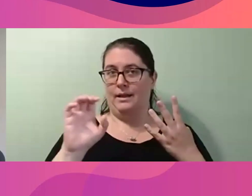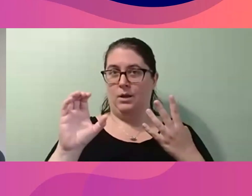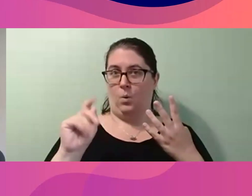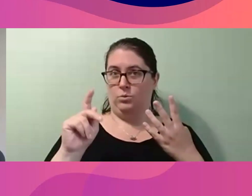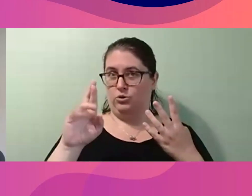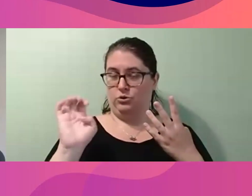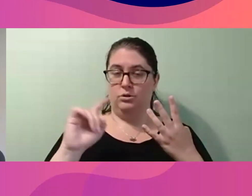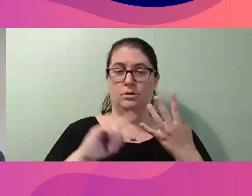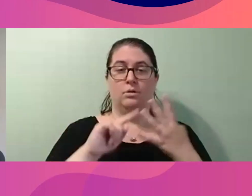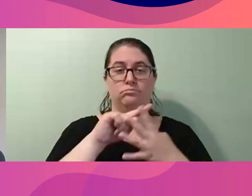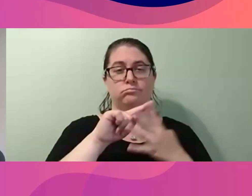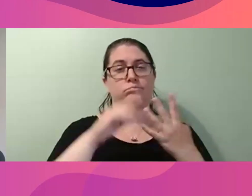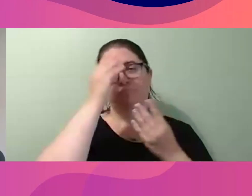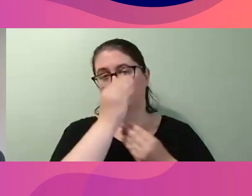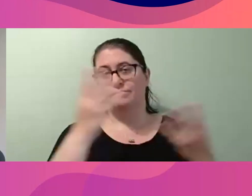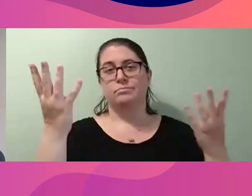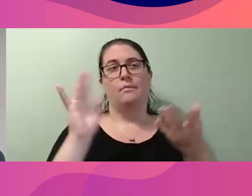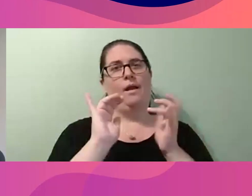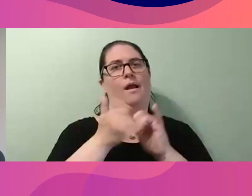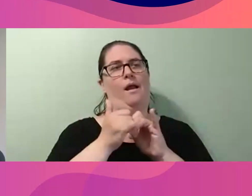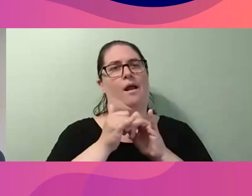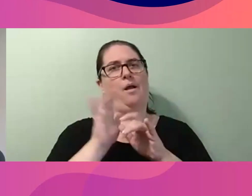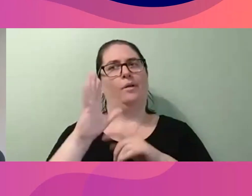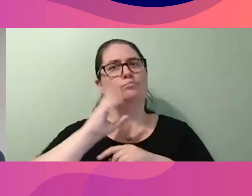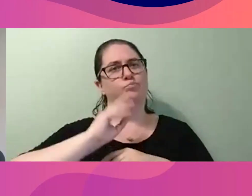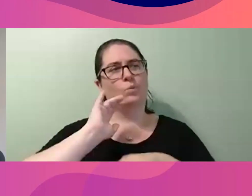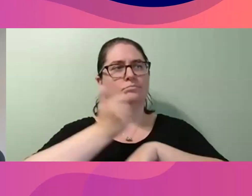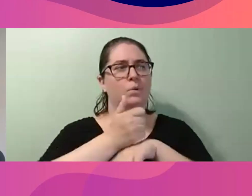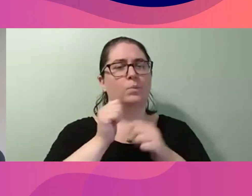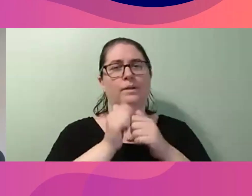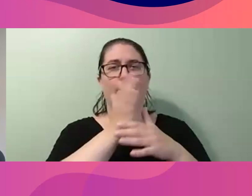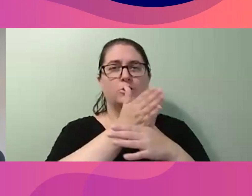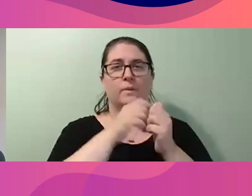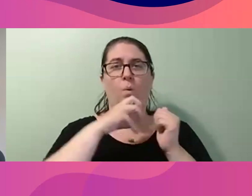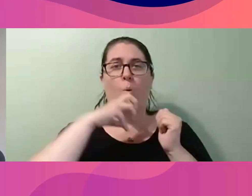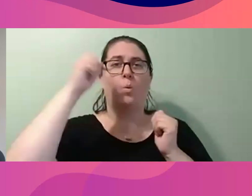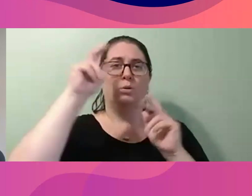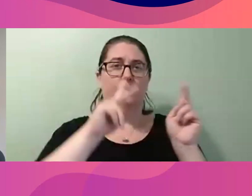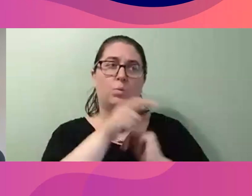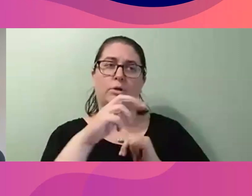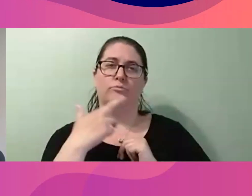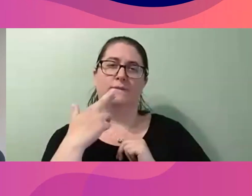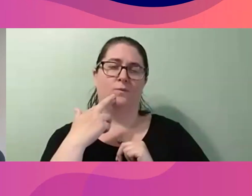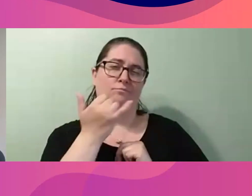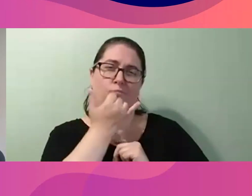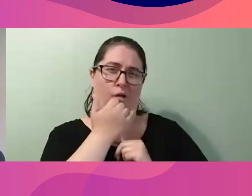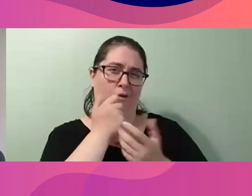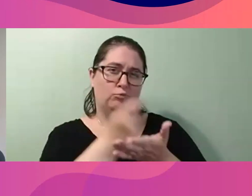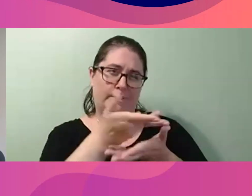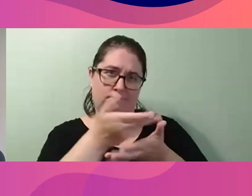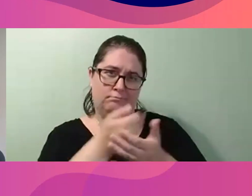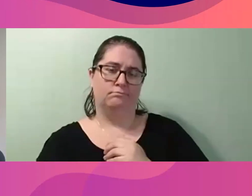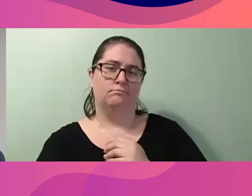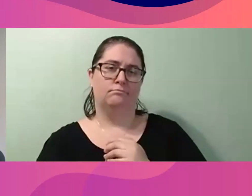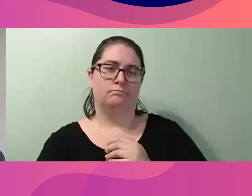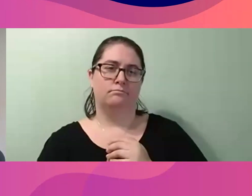to share their experience implementing interventions with older people who are at risk of maltreatment.